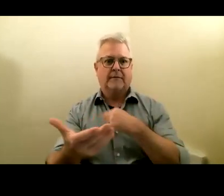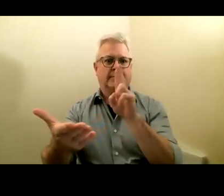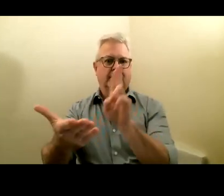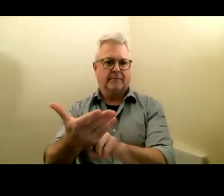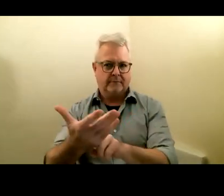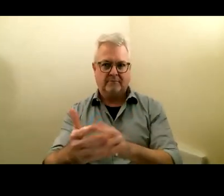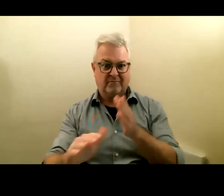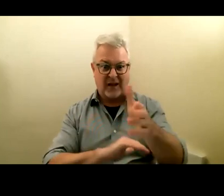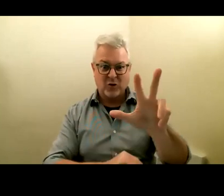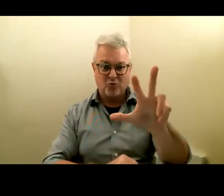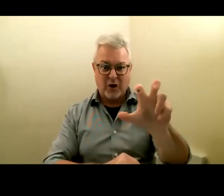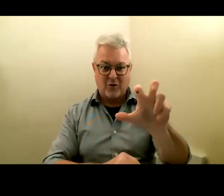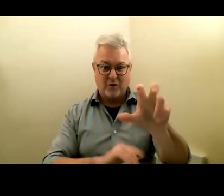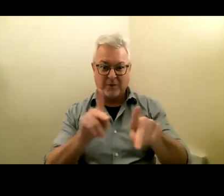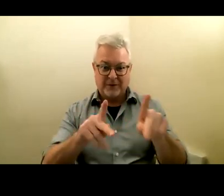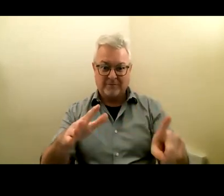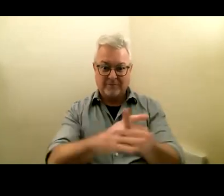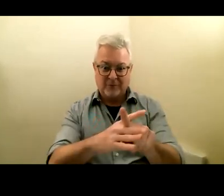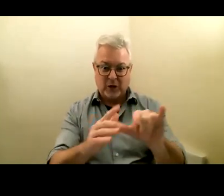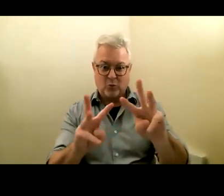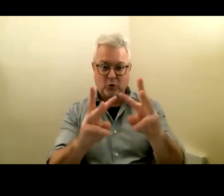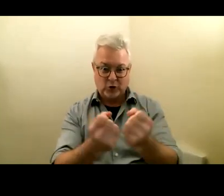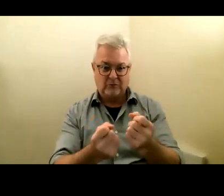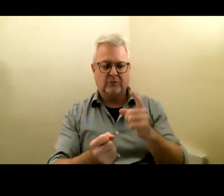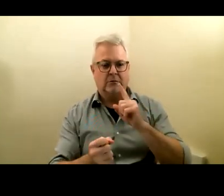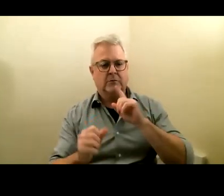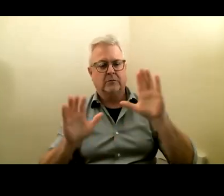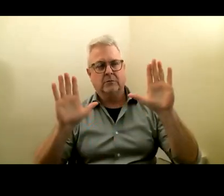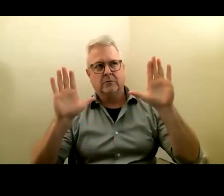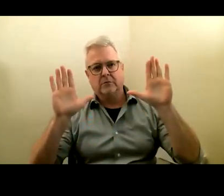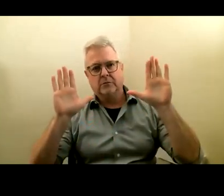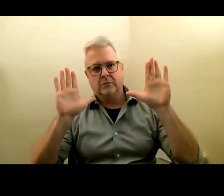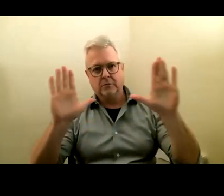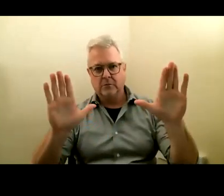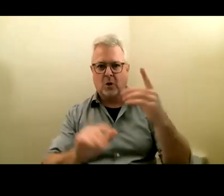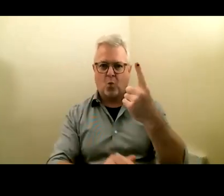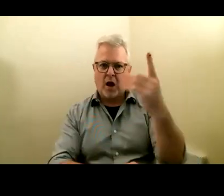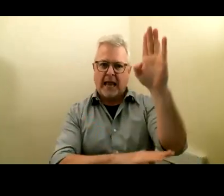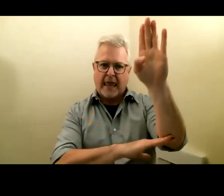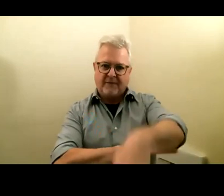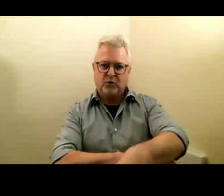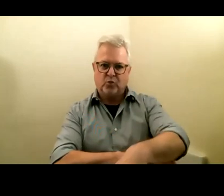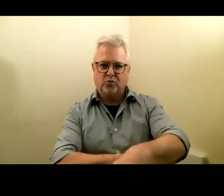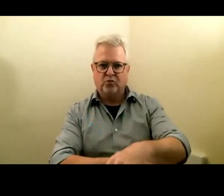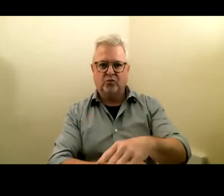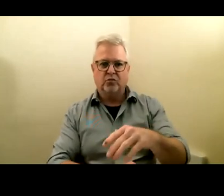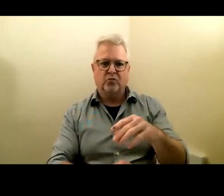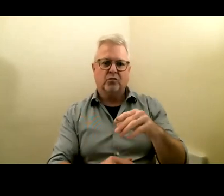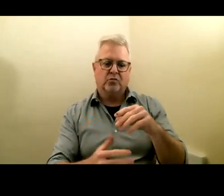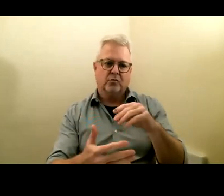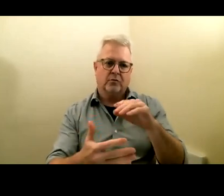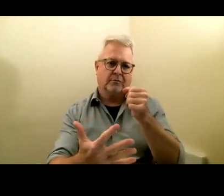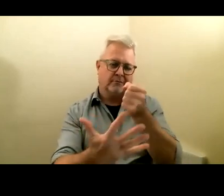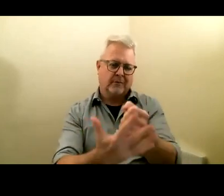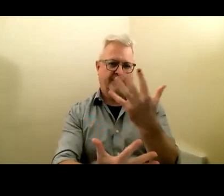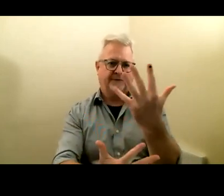advocates, and state agencies. There were over 300 people who appeared at this workshop, and I was so delighted to be part of